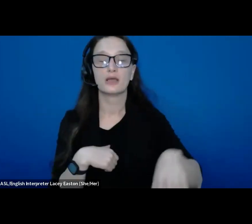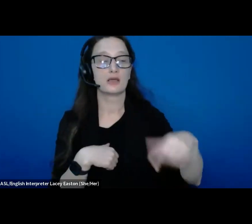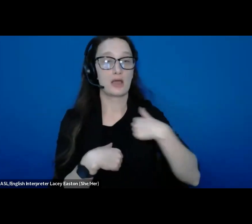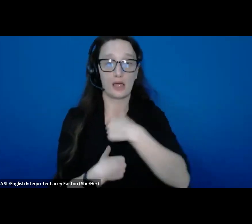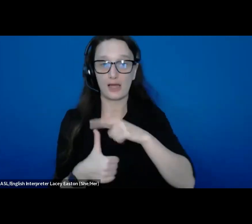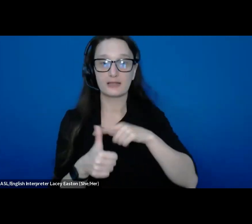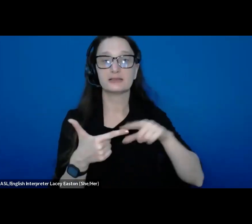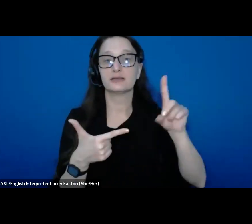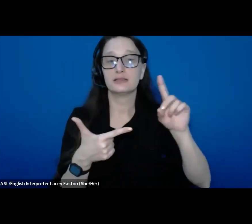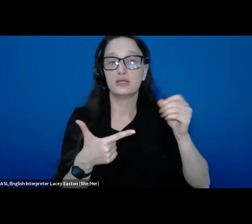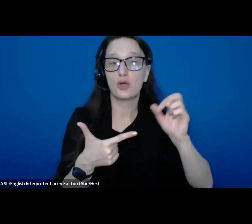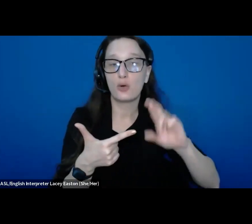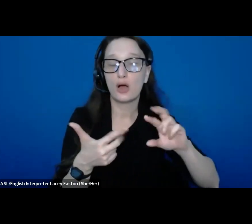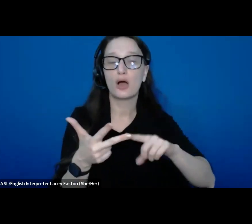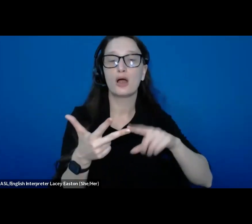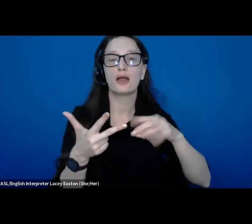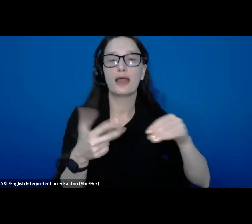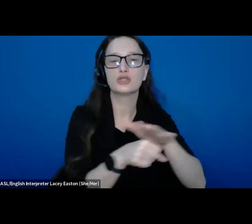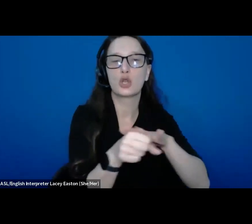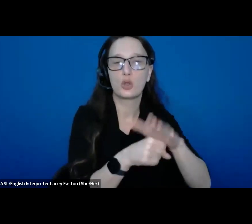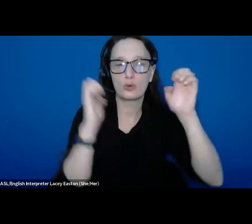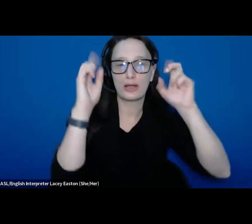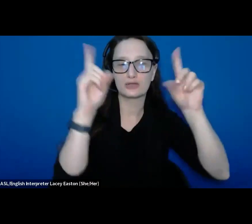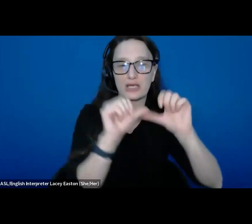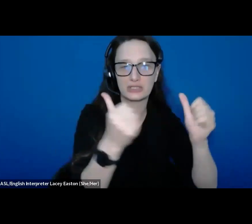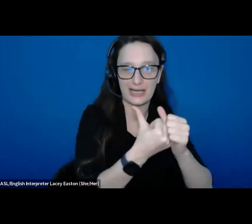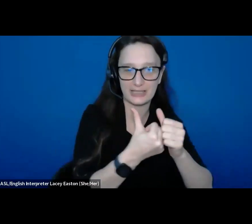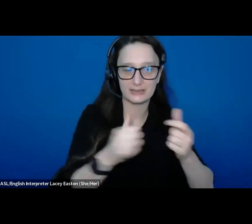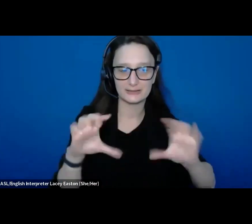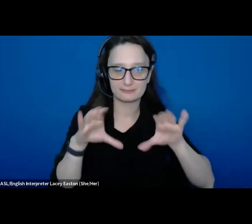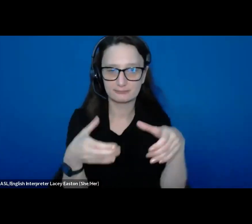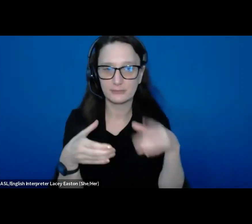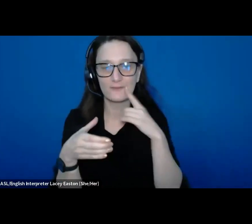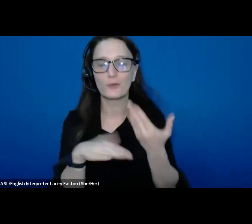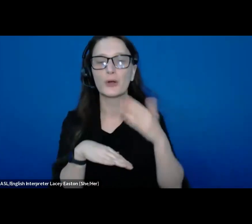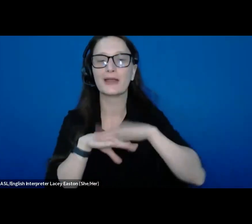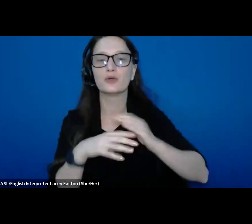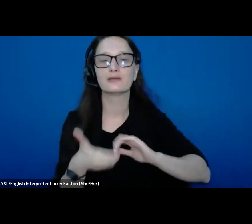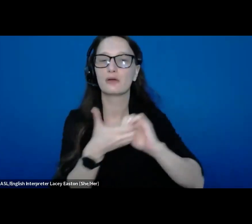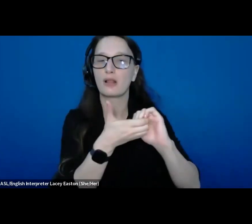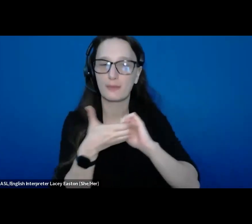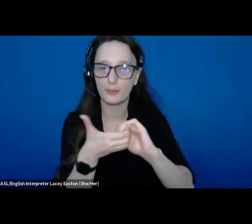Rehabilitation, and local education agencies to increase collaboration,